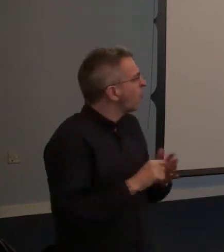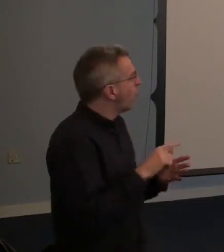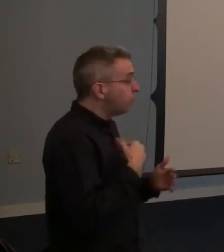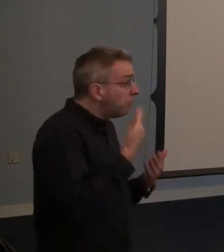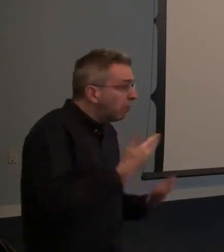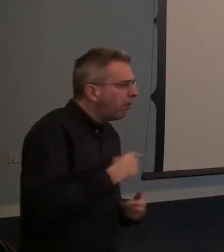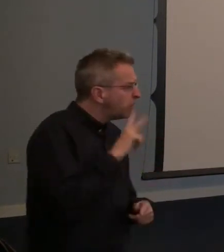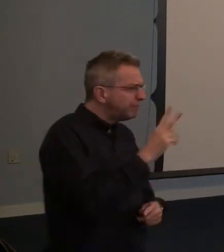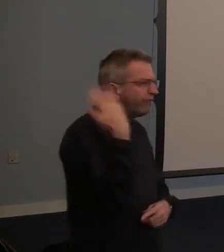us.